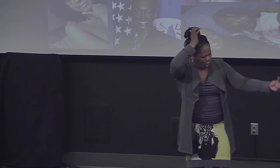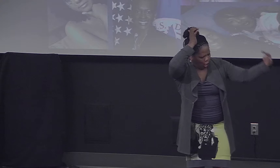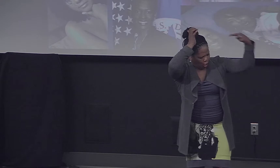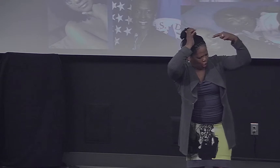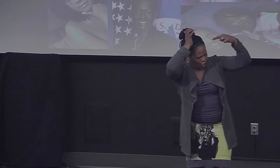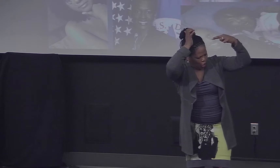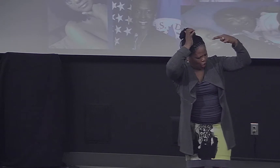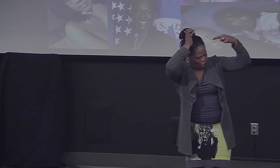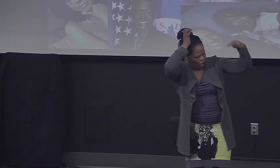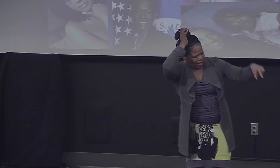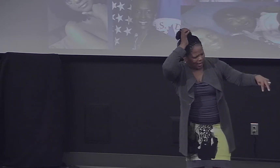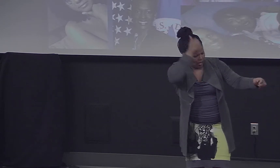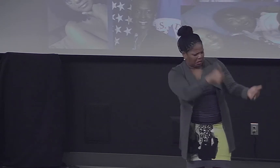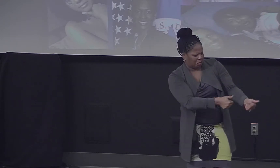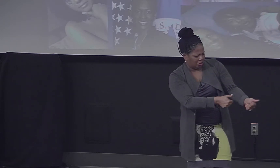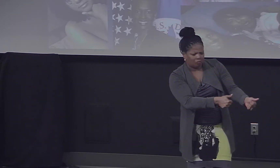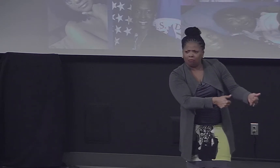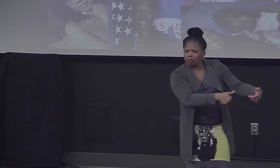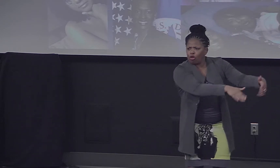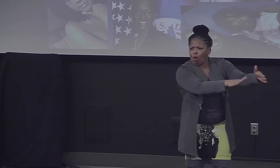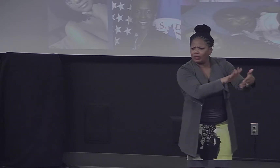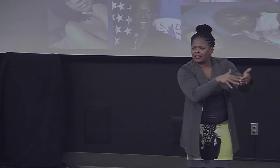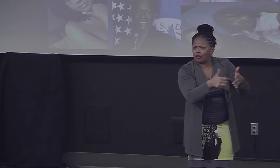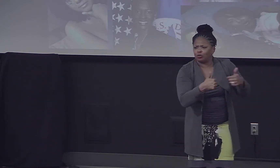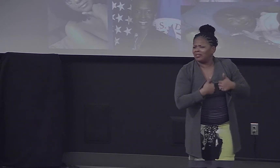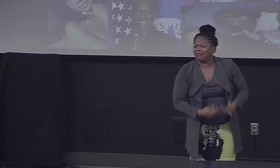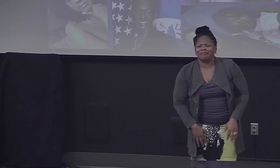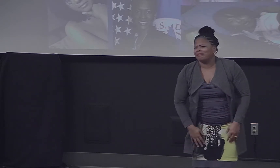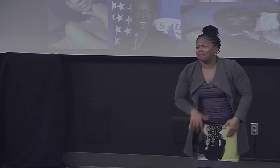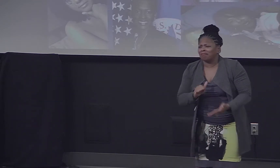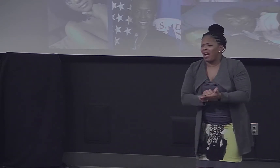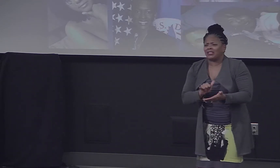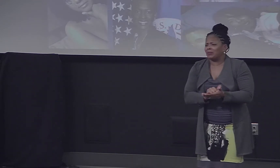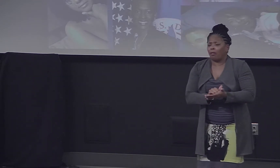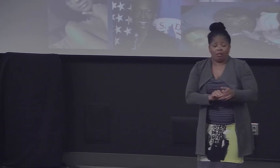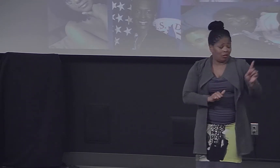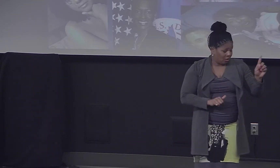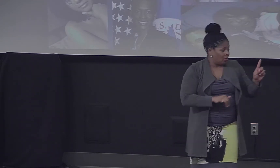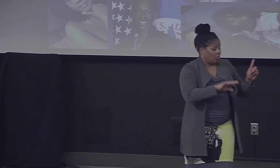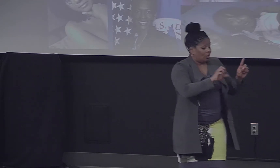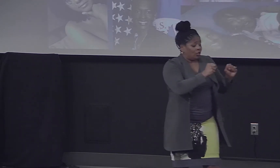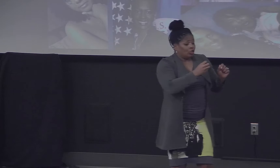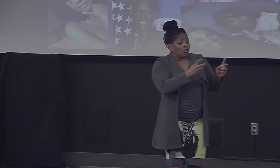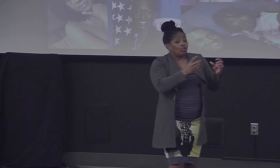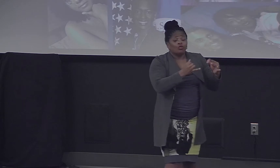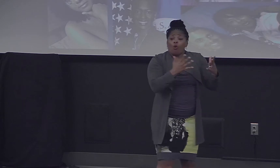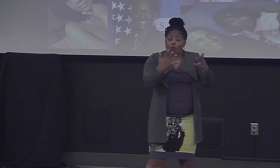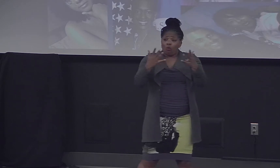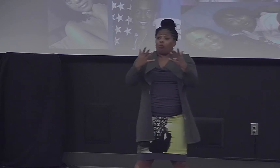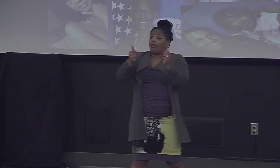expect everyone to just see from my point of view now or what's happening in this new way of scheduling.